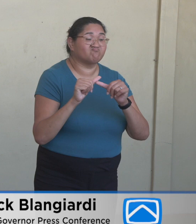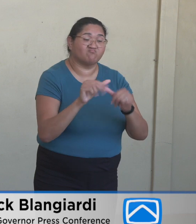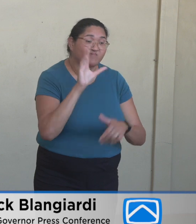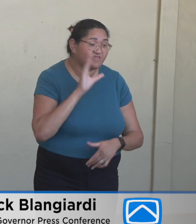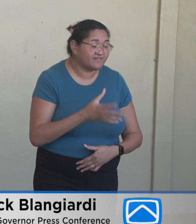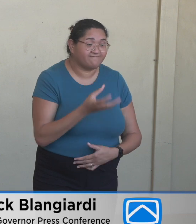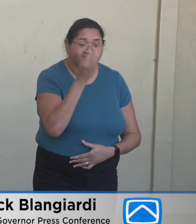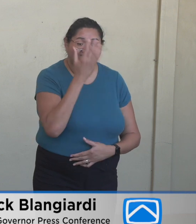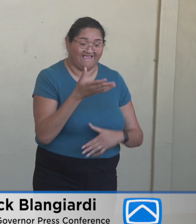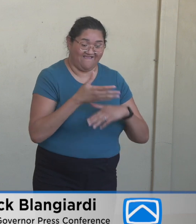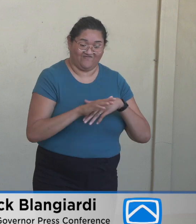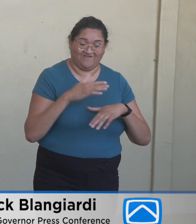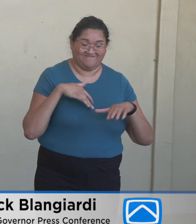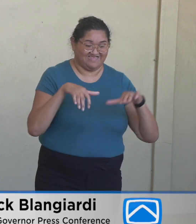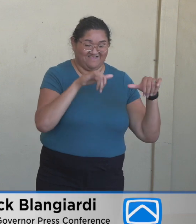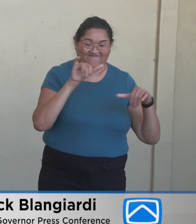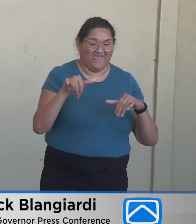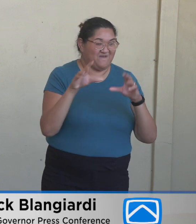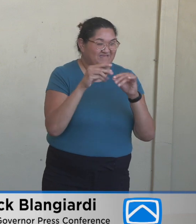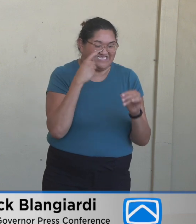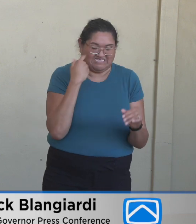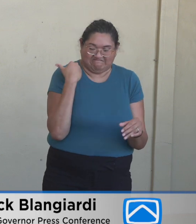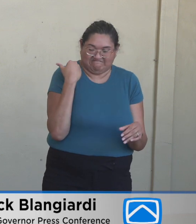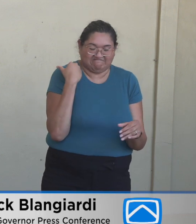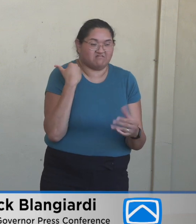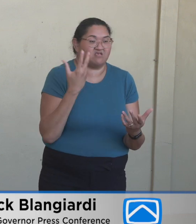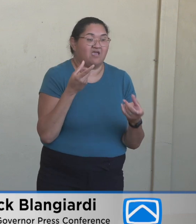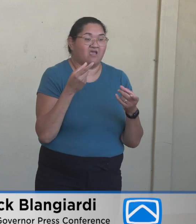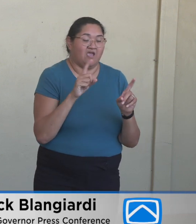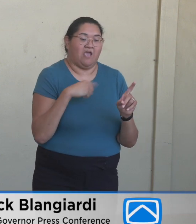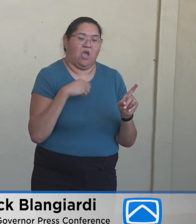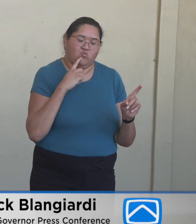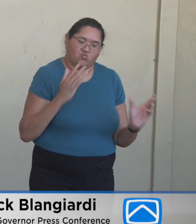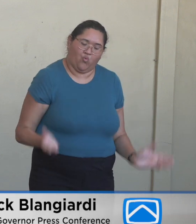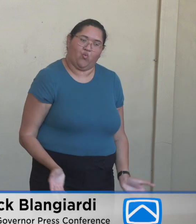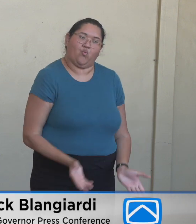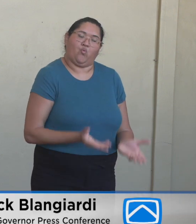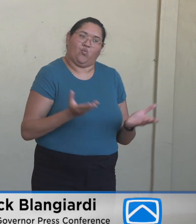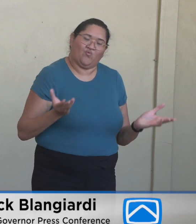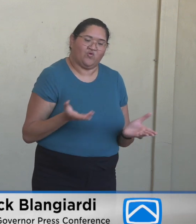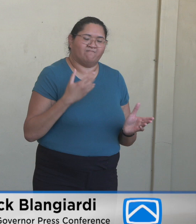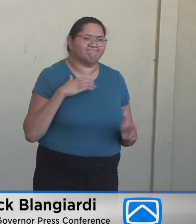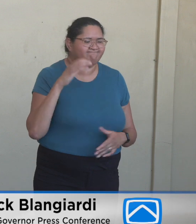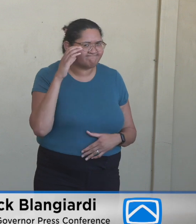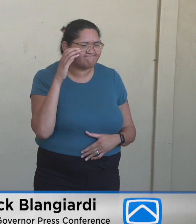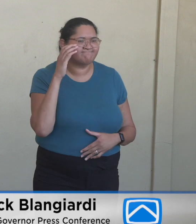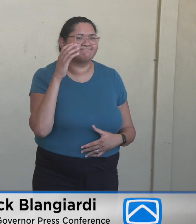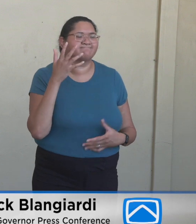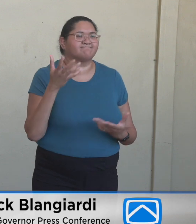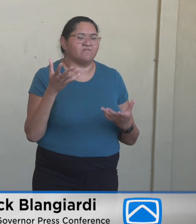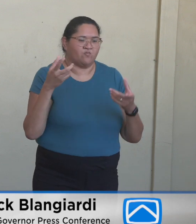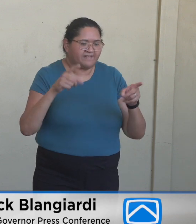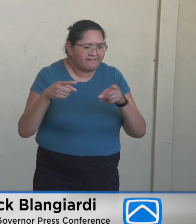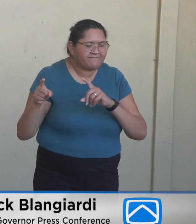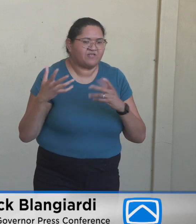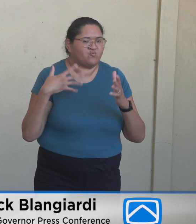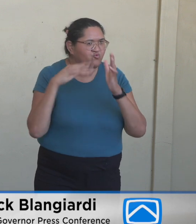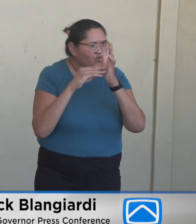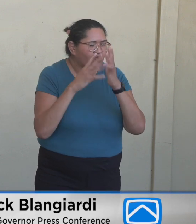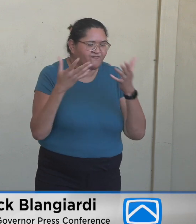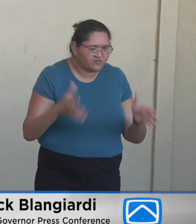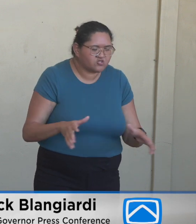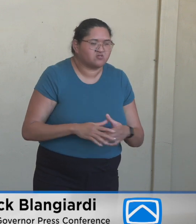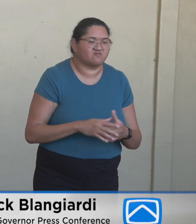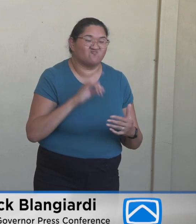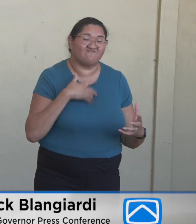And I can tell you, after coming out of that meeting the other day, while I was encouraged in what I heard, what's in place, and what we've learned,